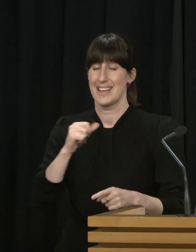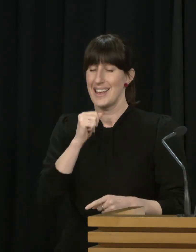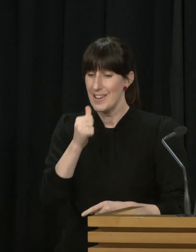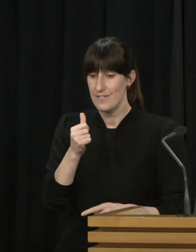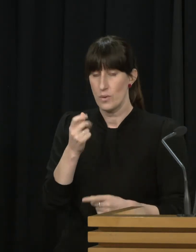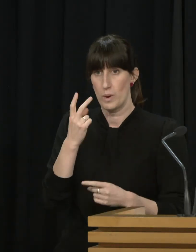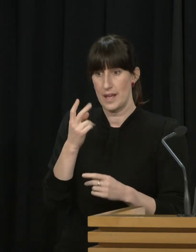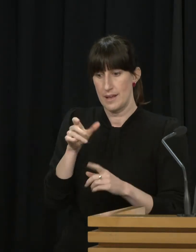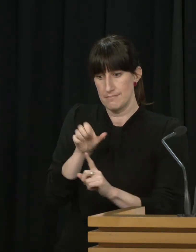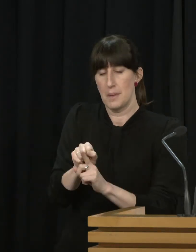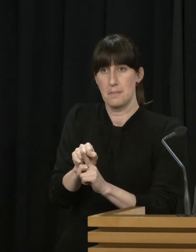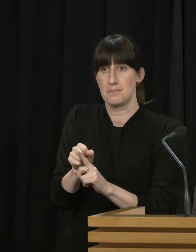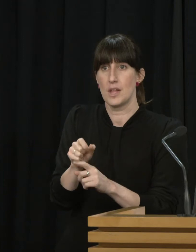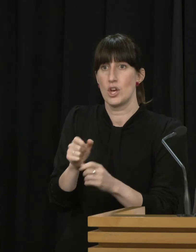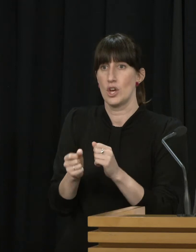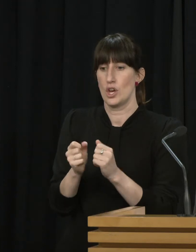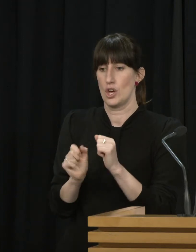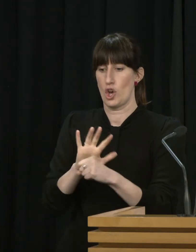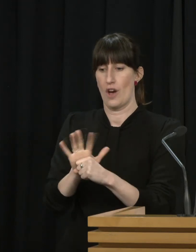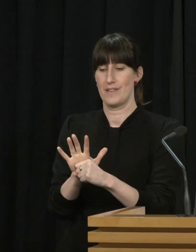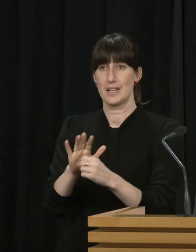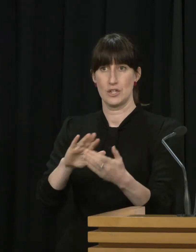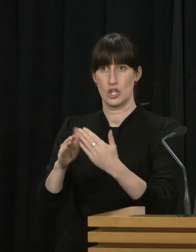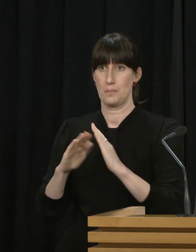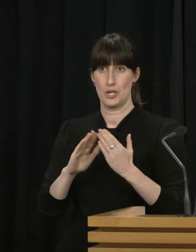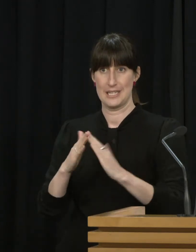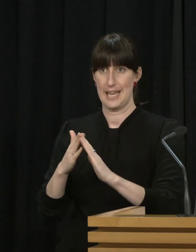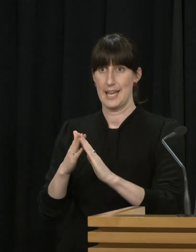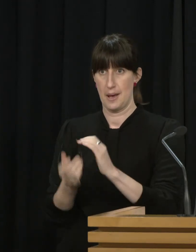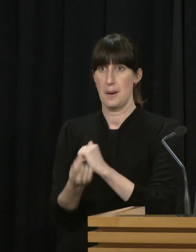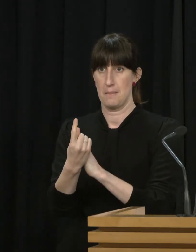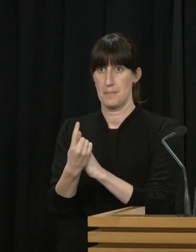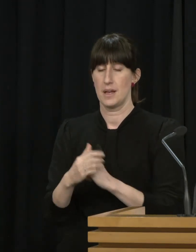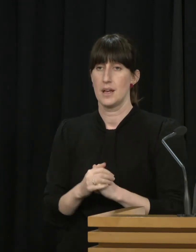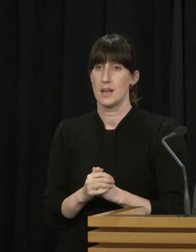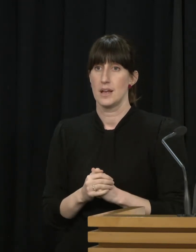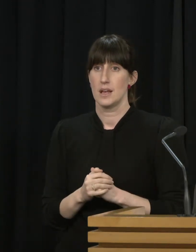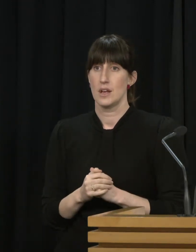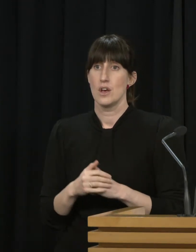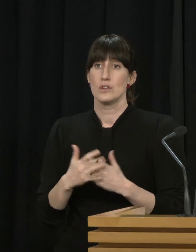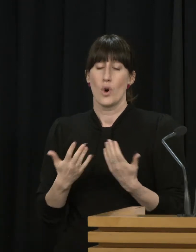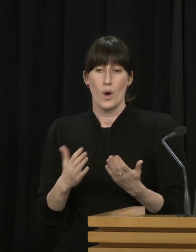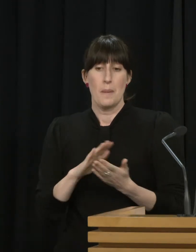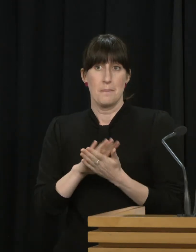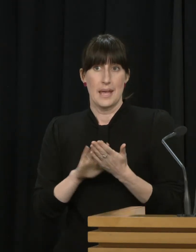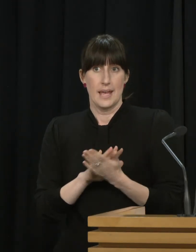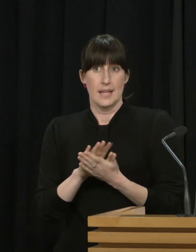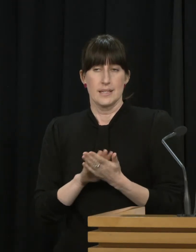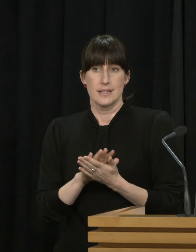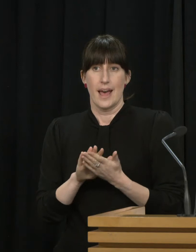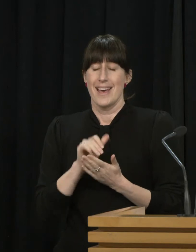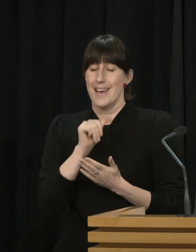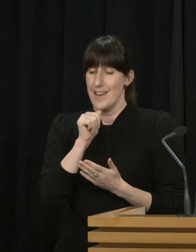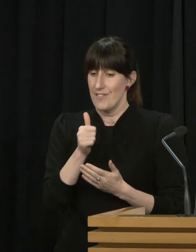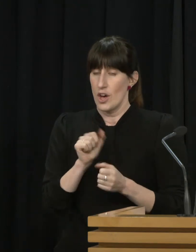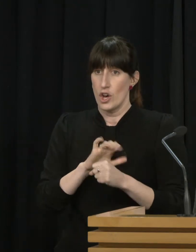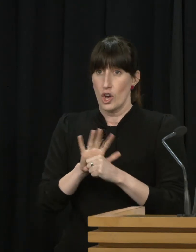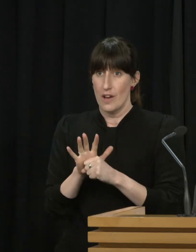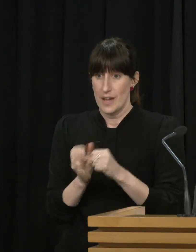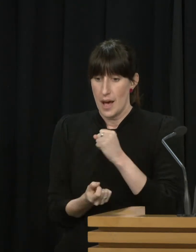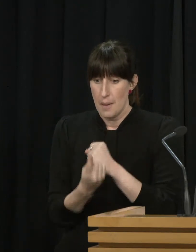of COVID-19. That means it is more likely that we would end up with a short, sharp move